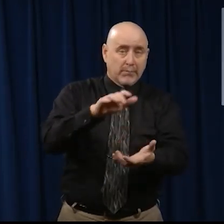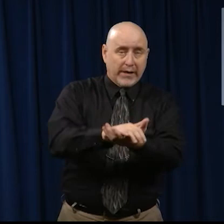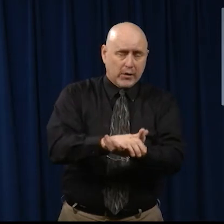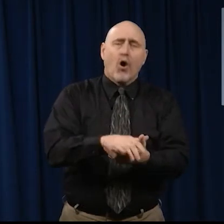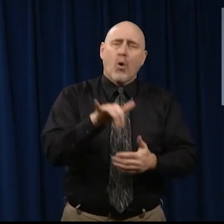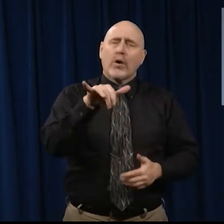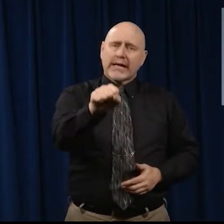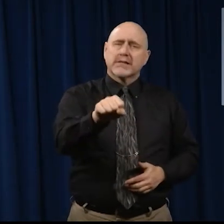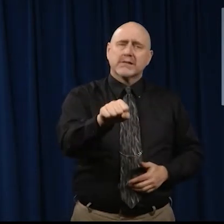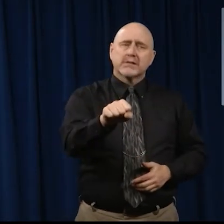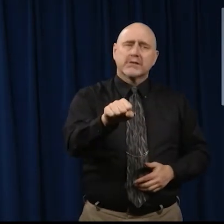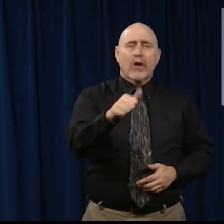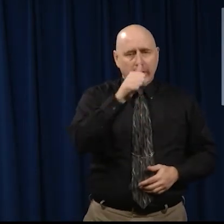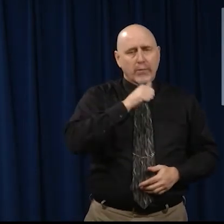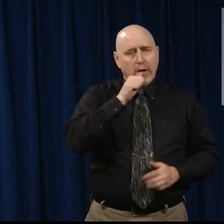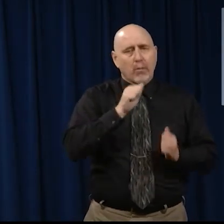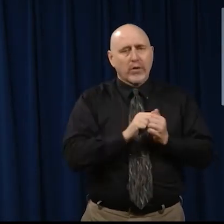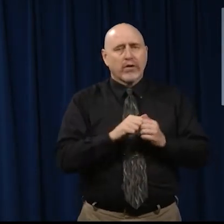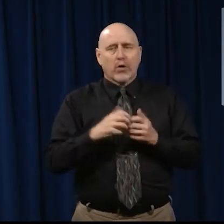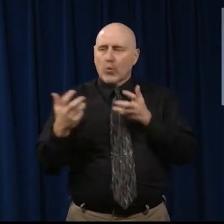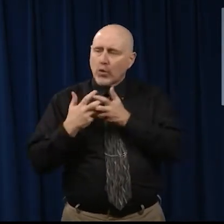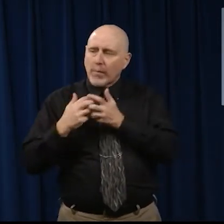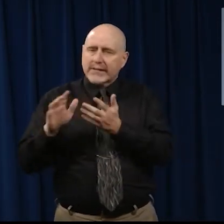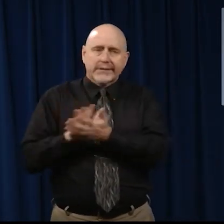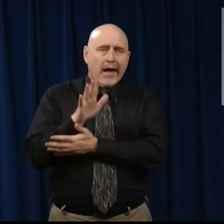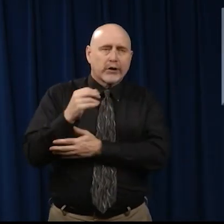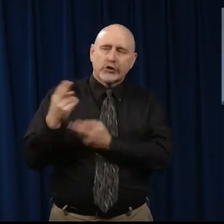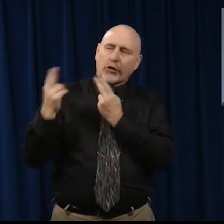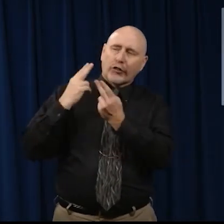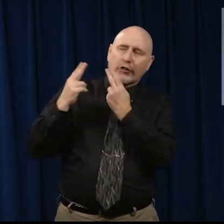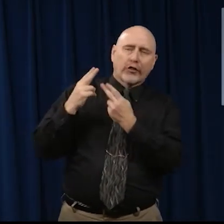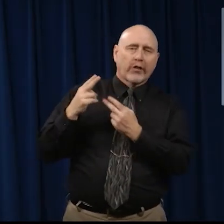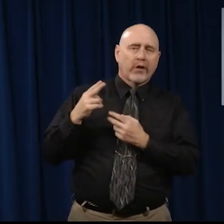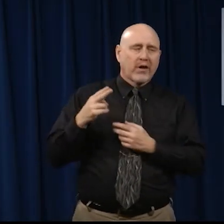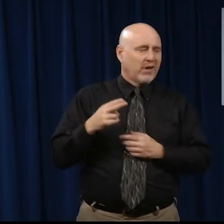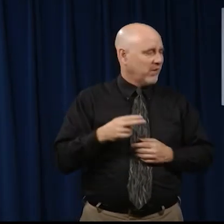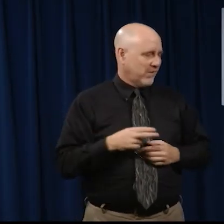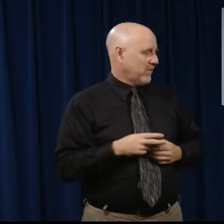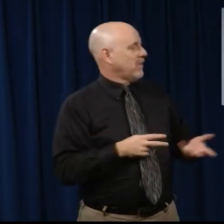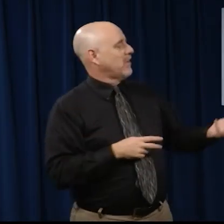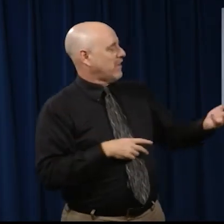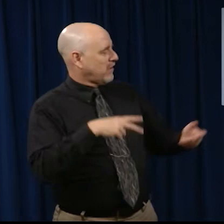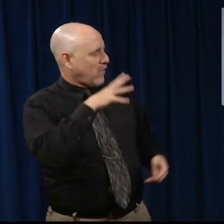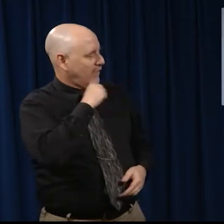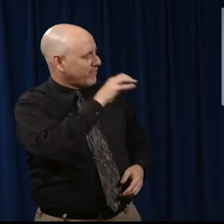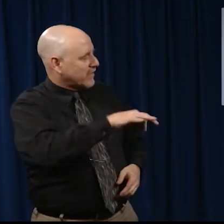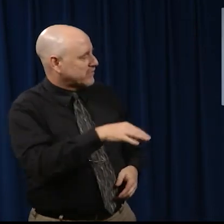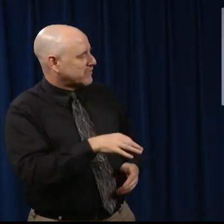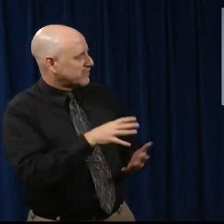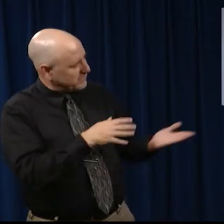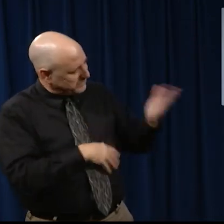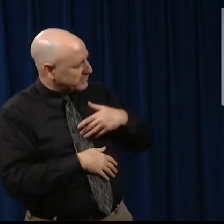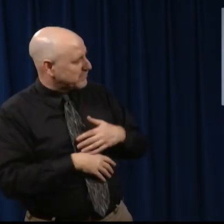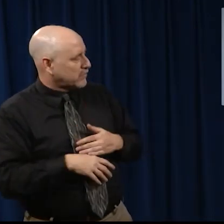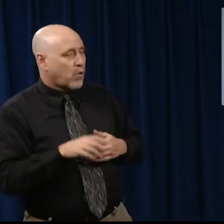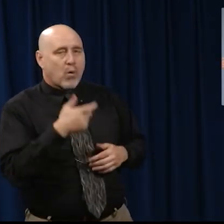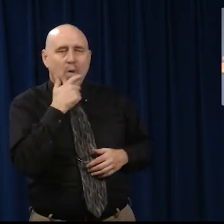marriage? Absolutely. You're going to have to put up with some roommates, maybe in college, who try to tell you that you need to be like them. You're going to have to watch